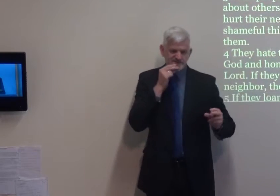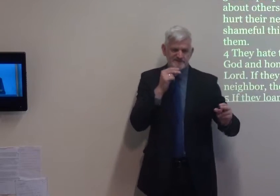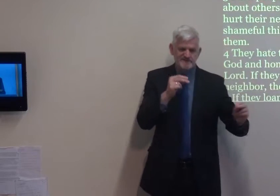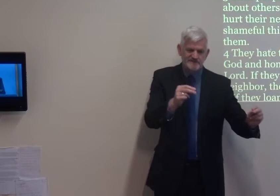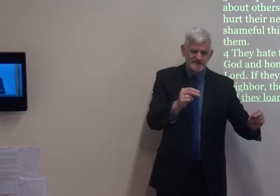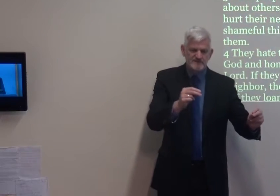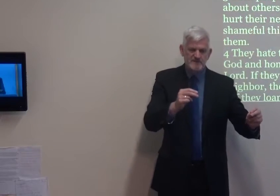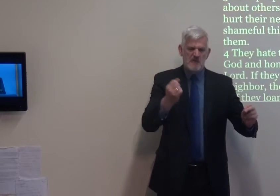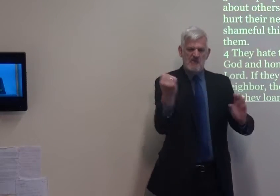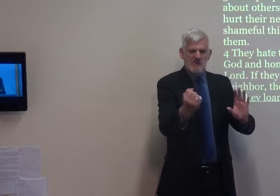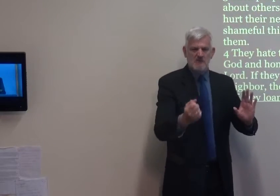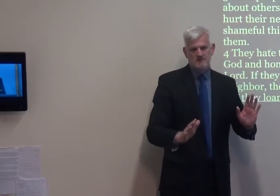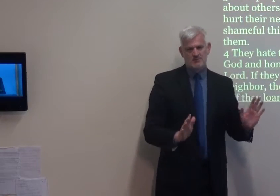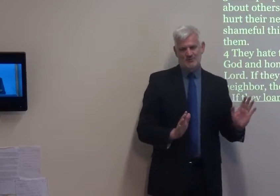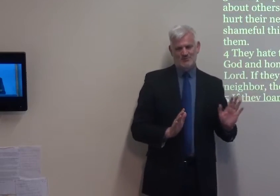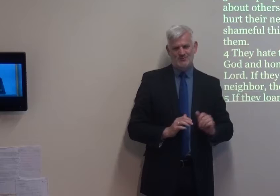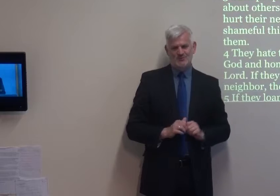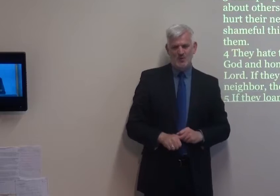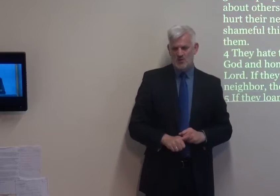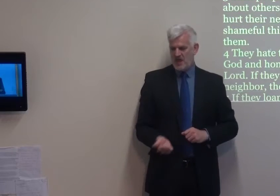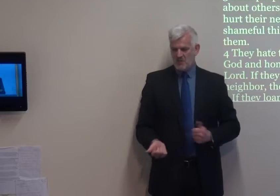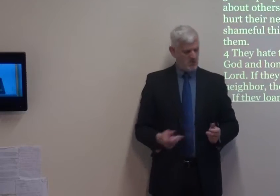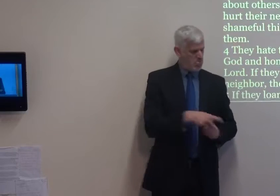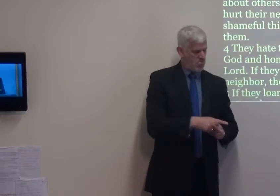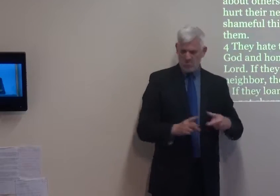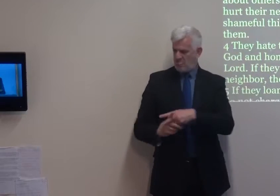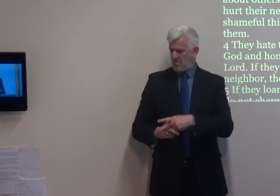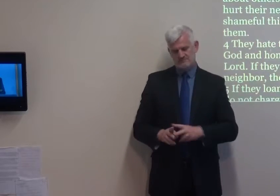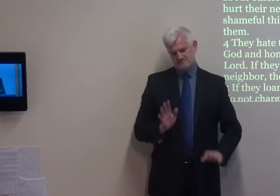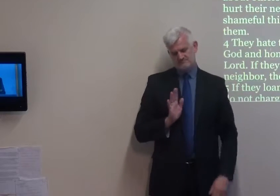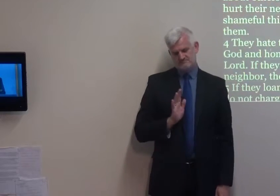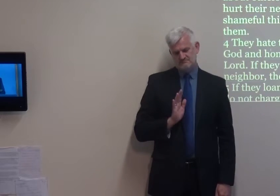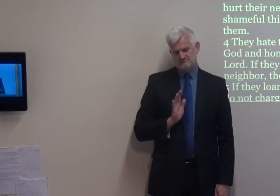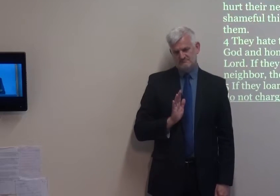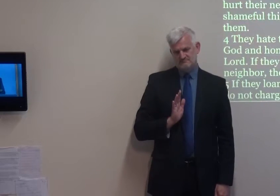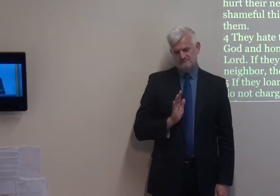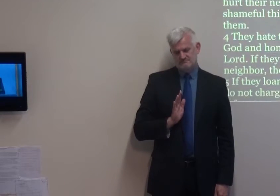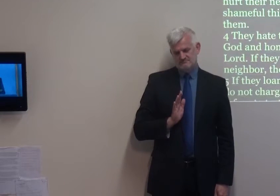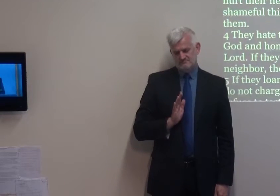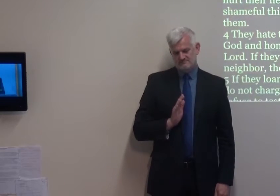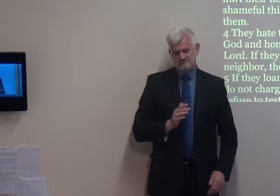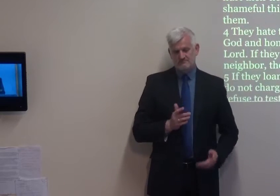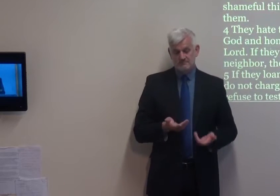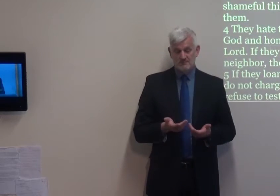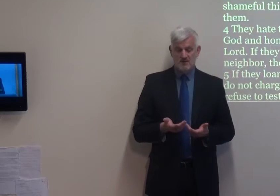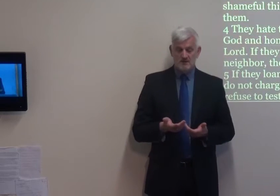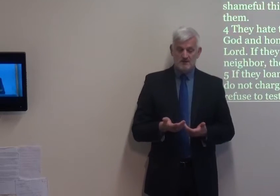evil to his neighbour, nor taketh up a reproach against his neighbour, in whose eyes a